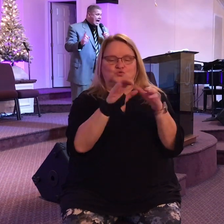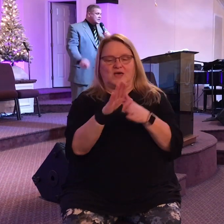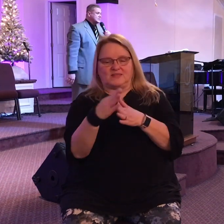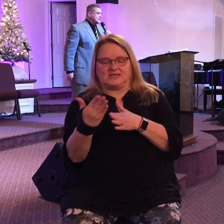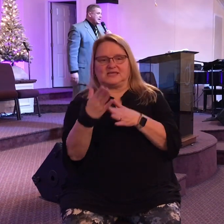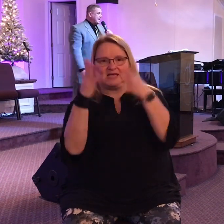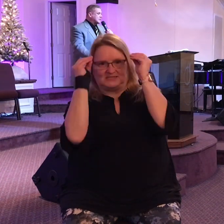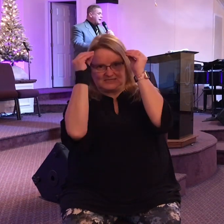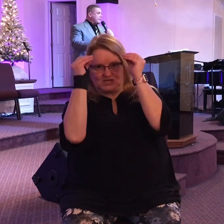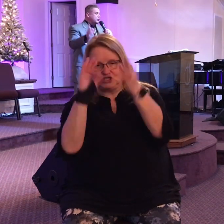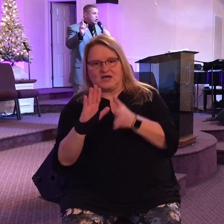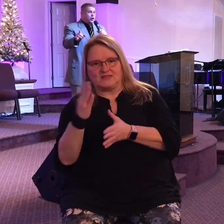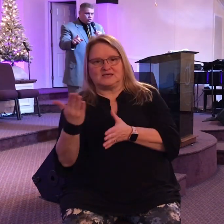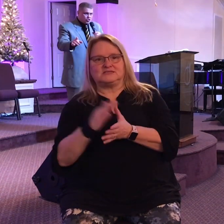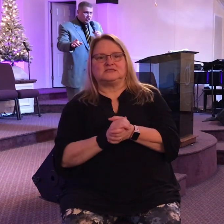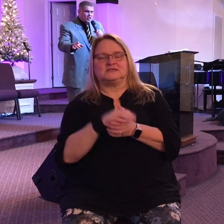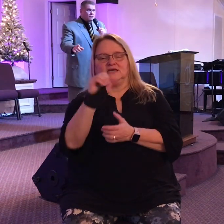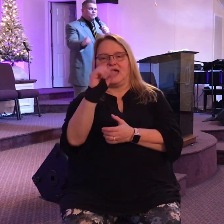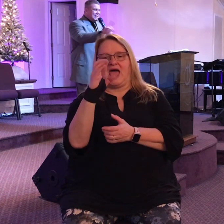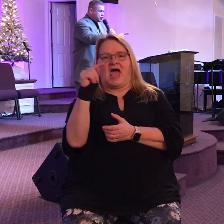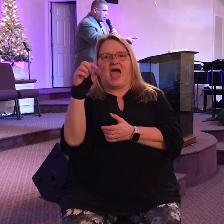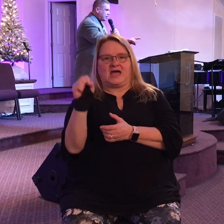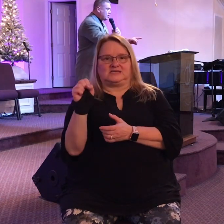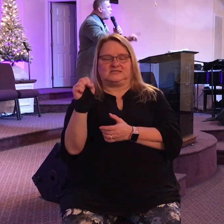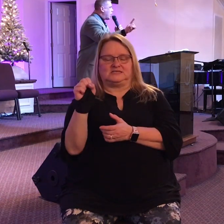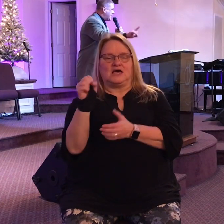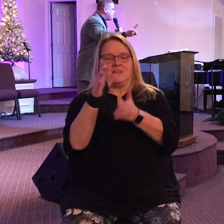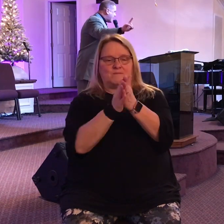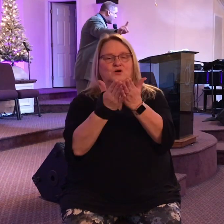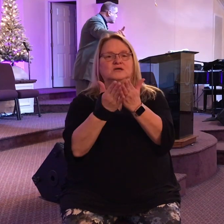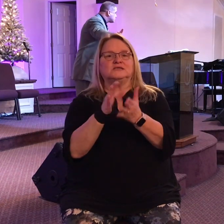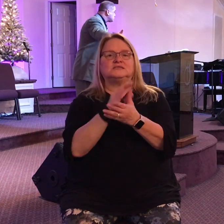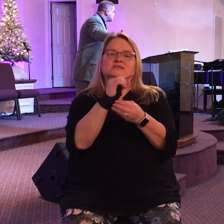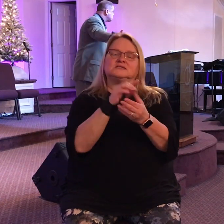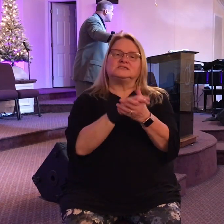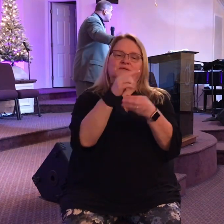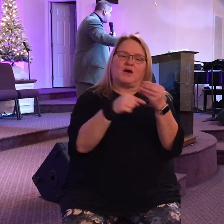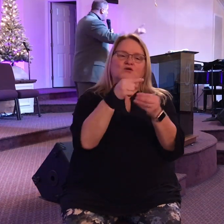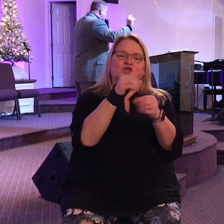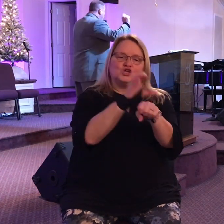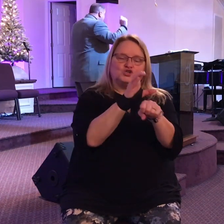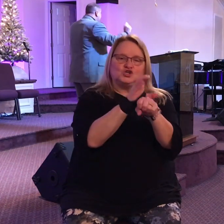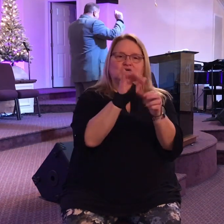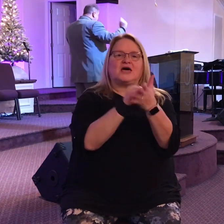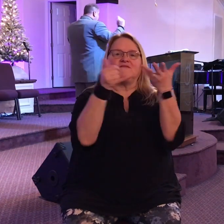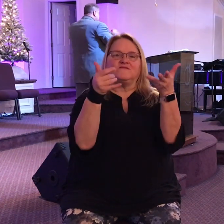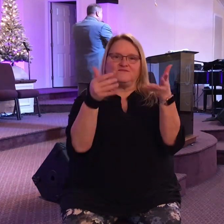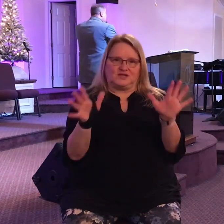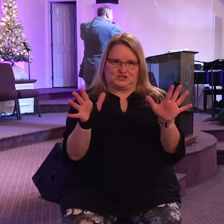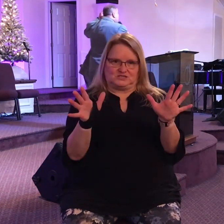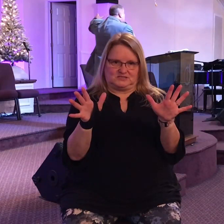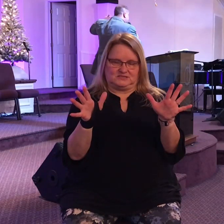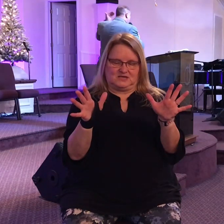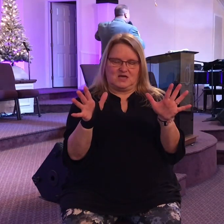book of Acts is about the church finishing what he began. Amen. So he began. He